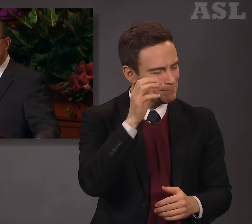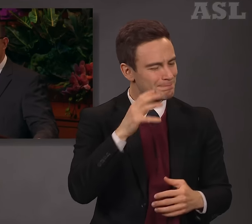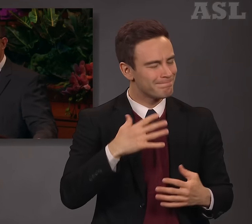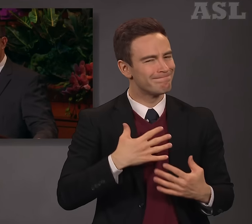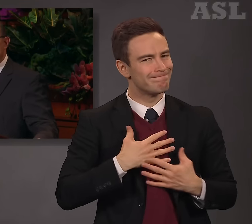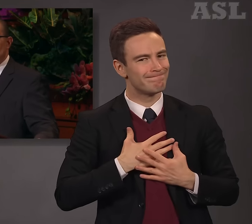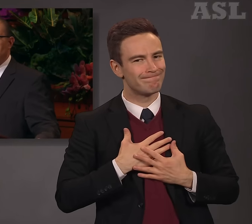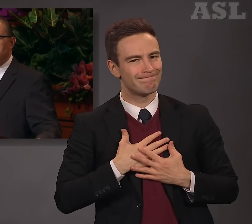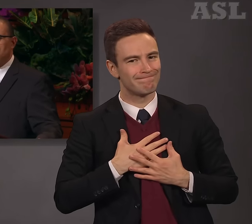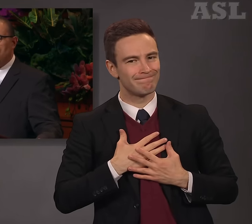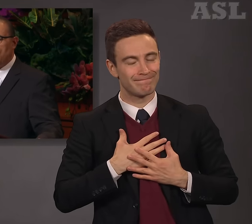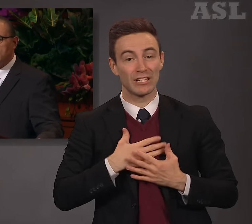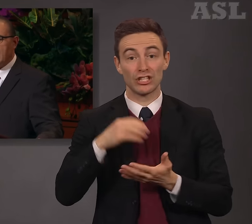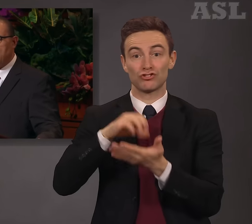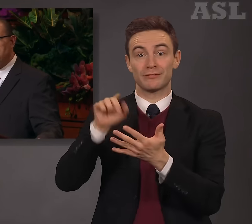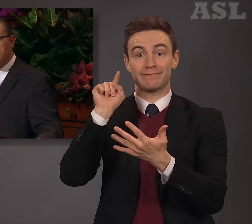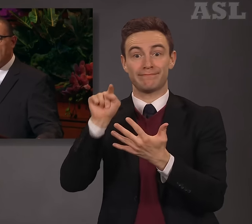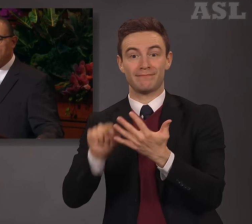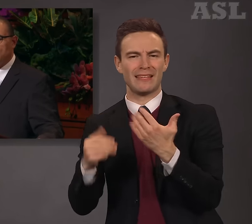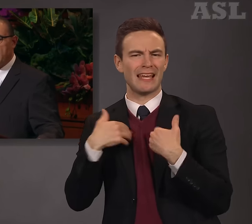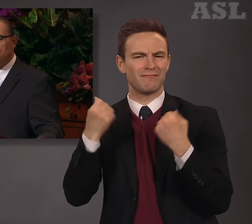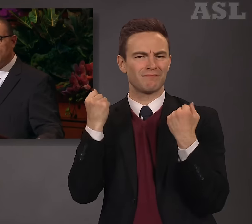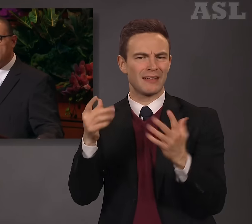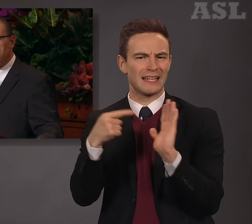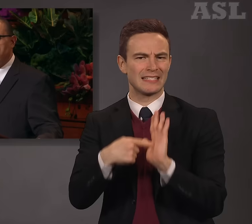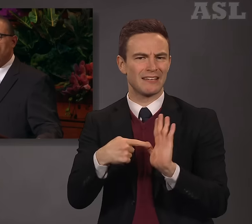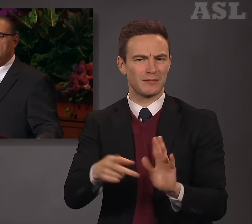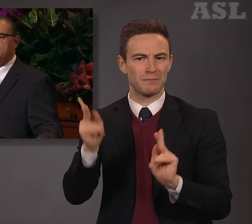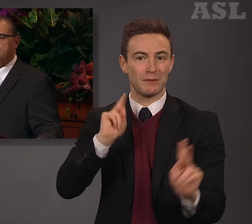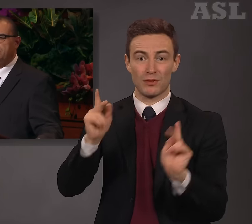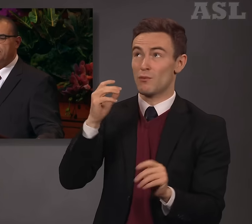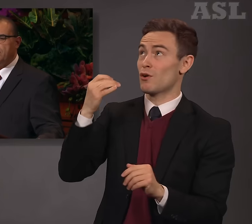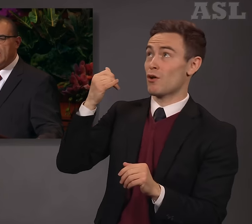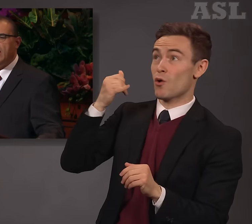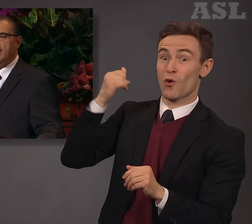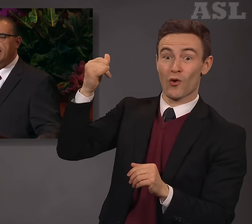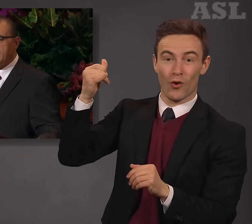are full of examples of those who called out to God so they would not fall.